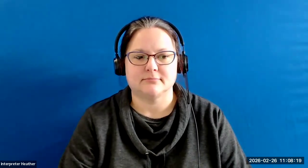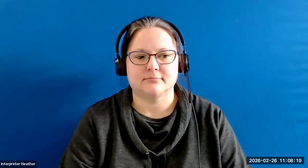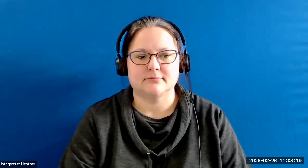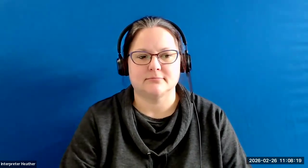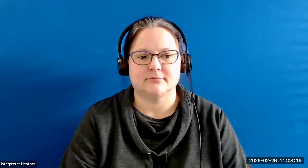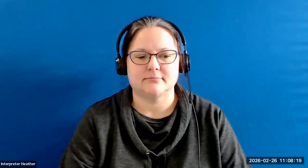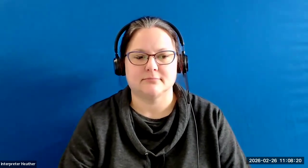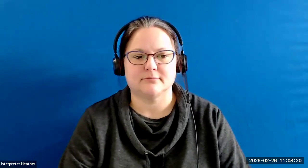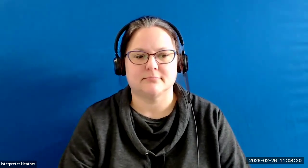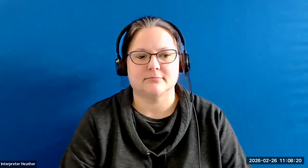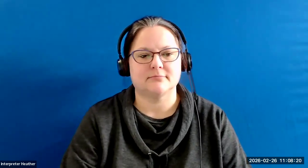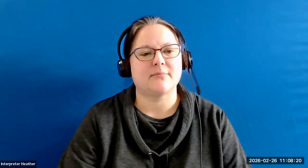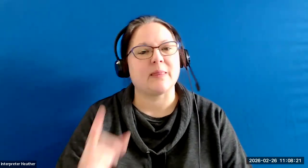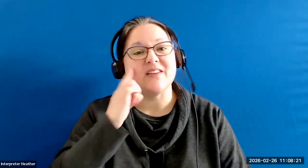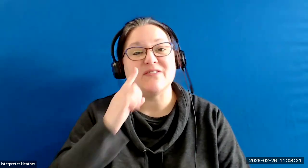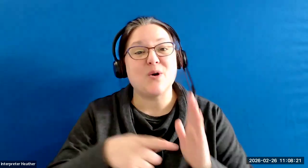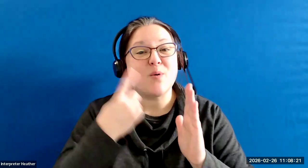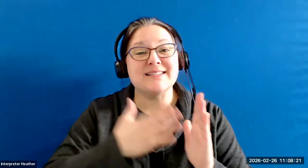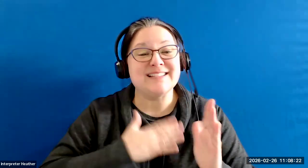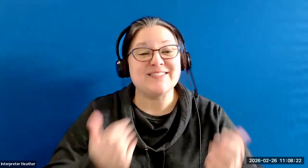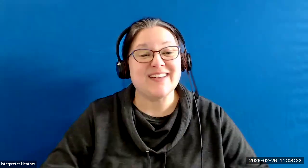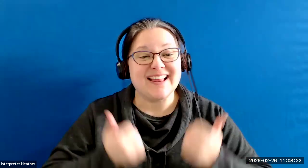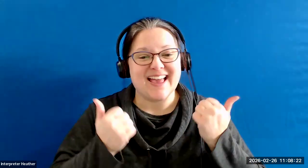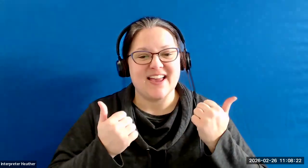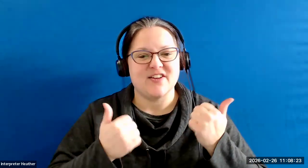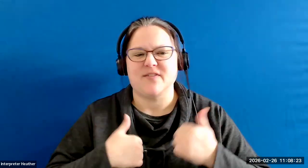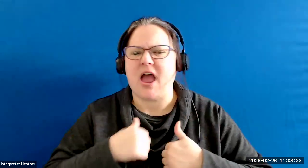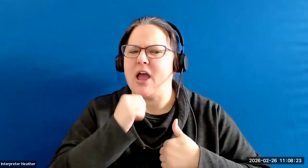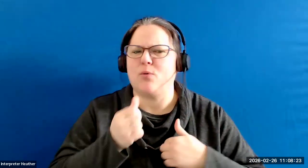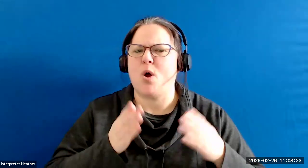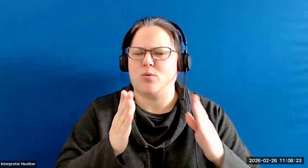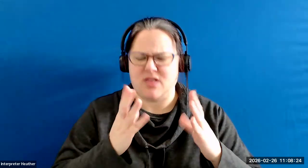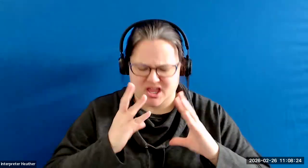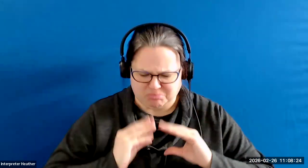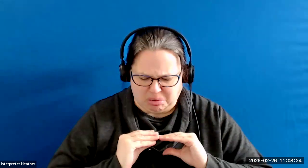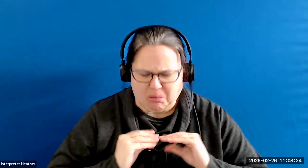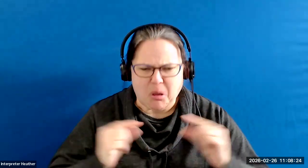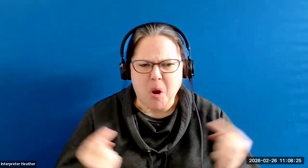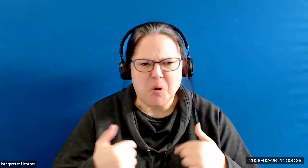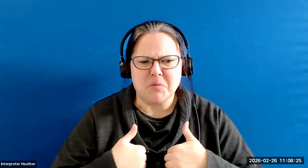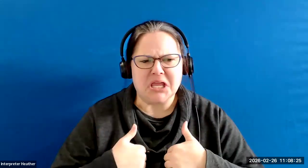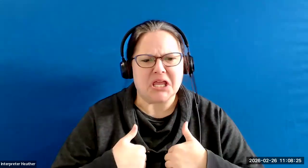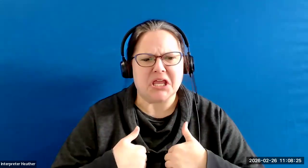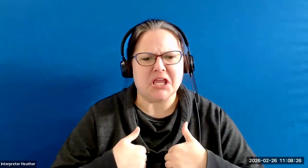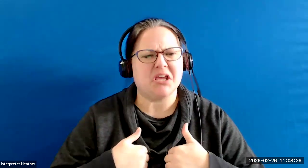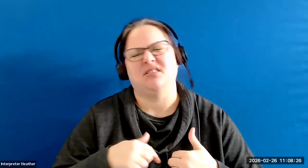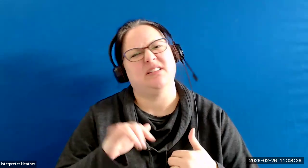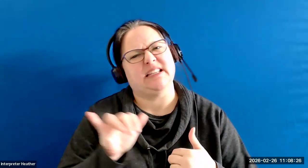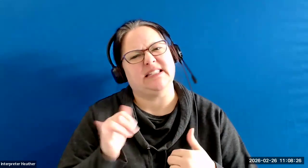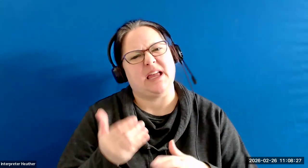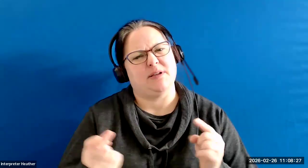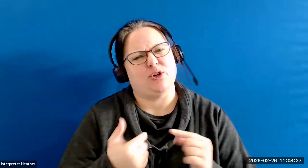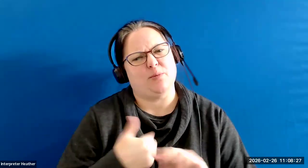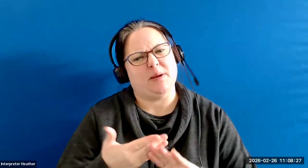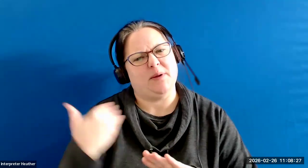For once in my life, I won't let sorrow hurt me, not like it's hurt me